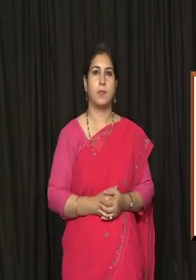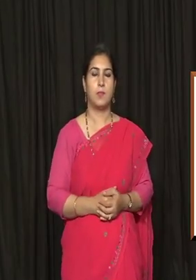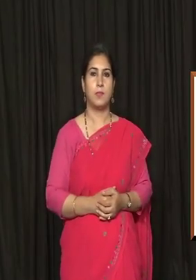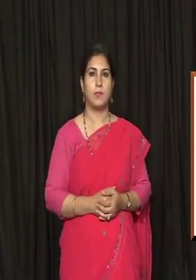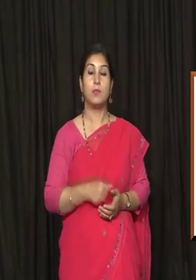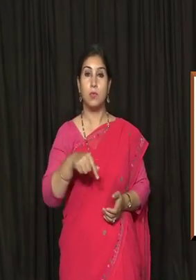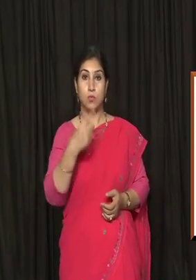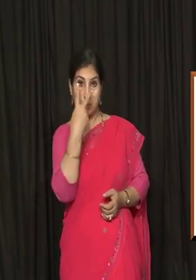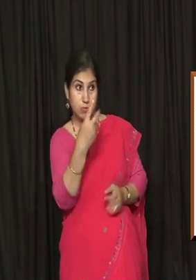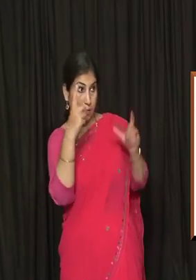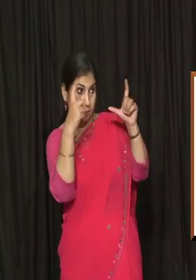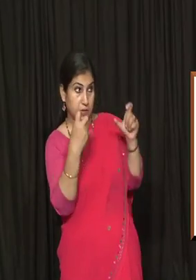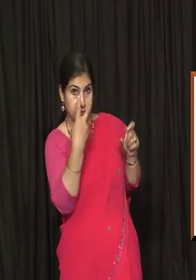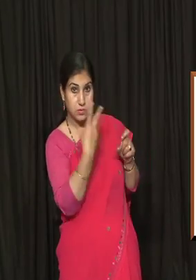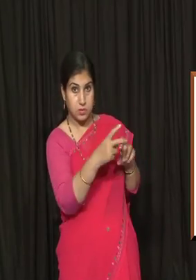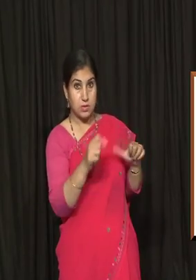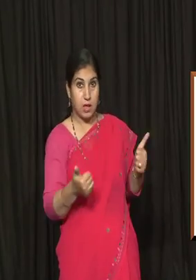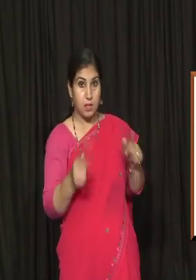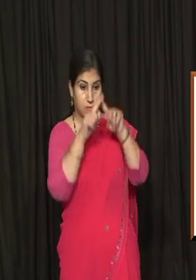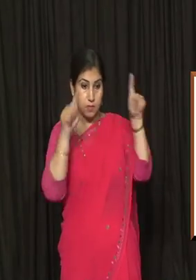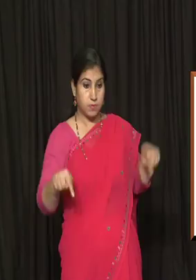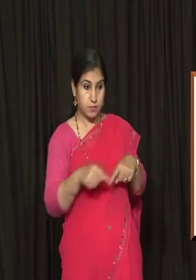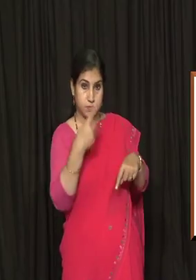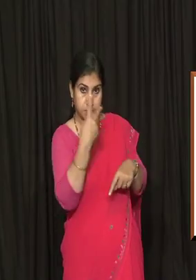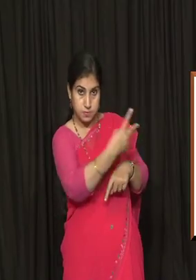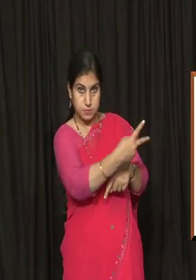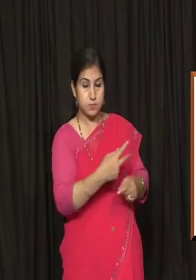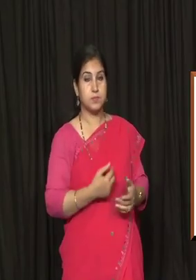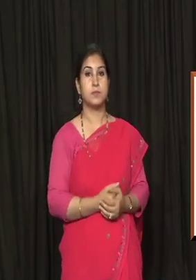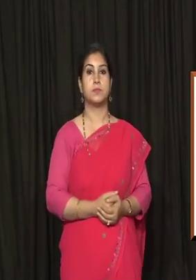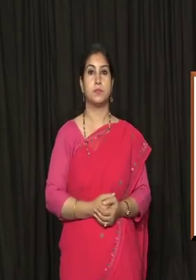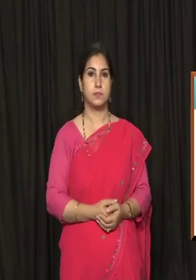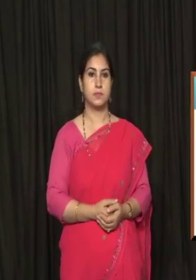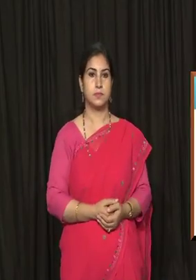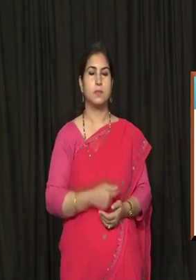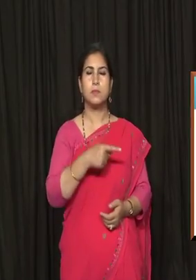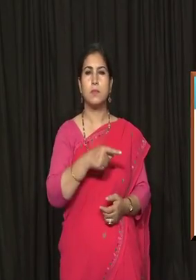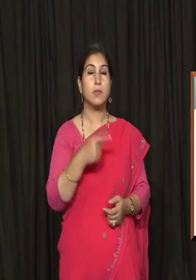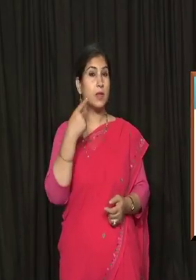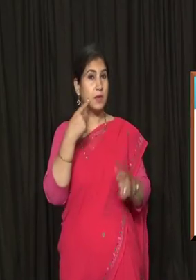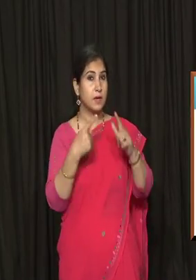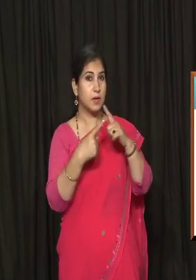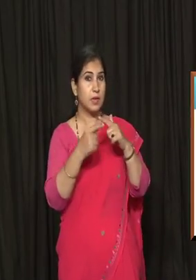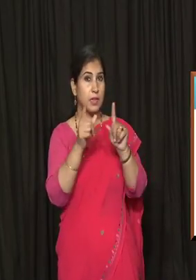You can see their picture on the screen. The process of Italian